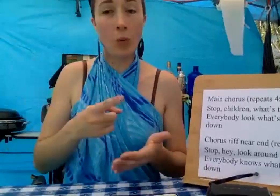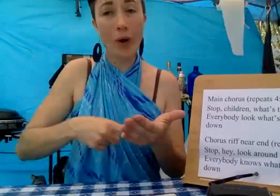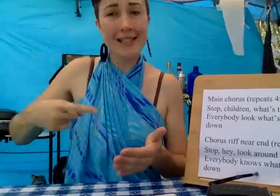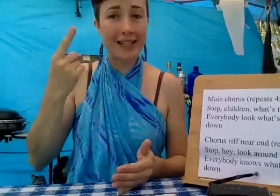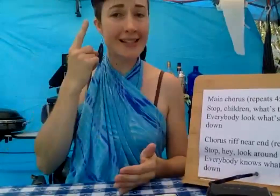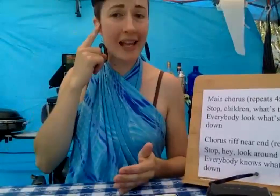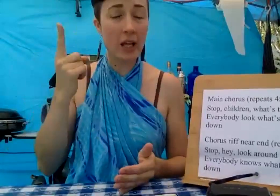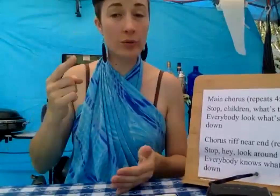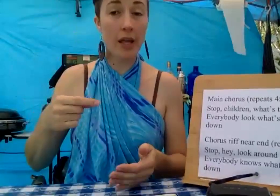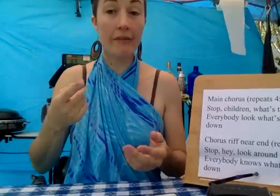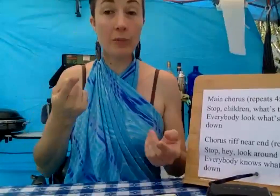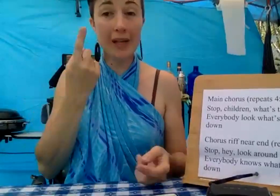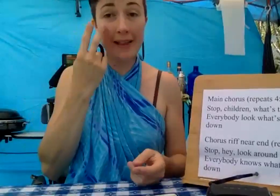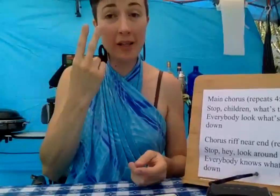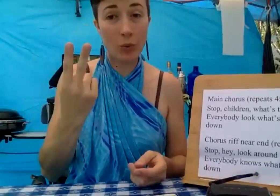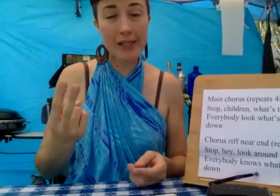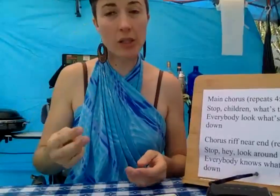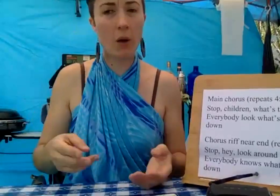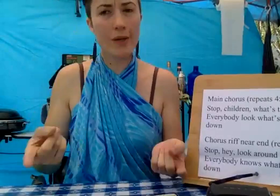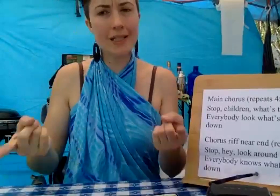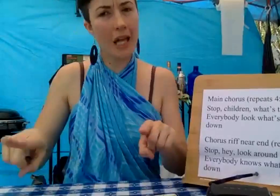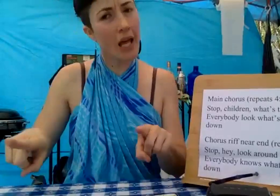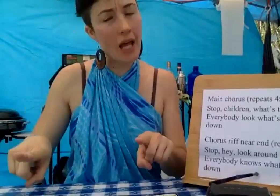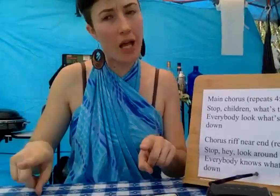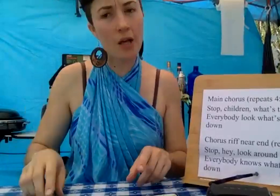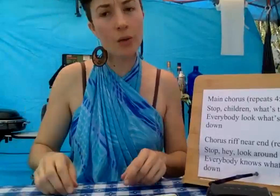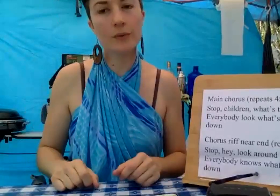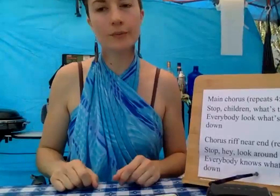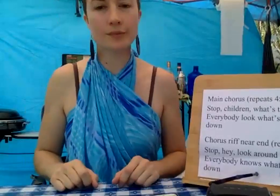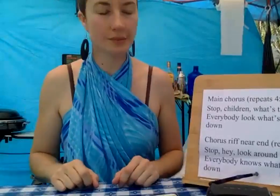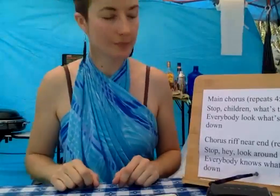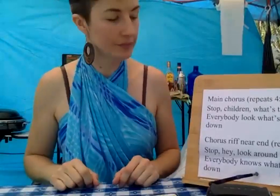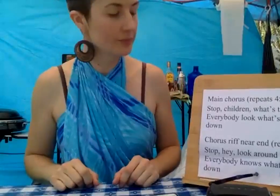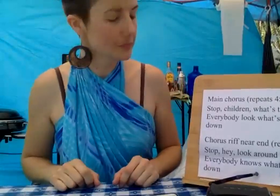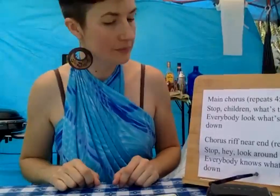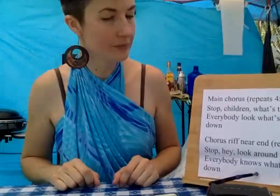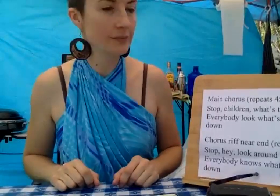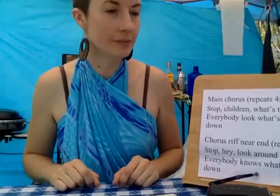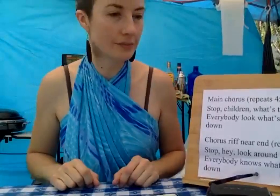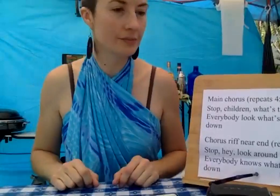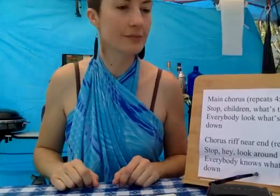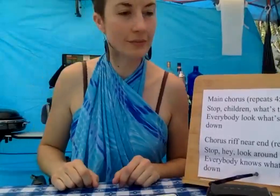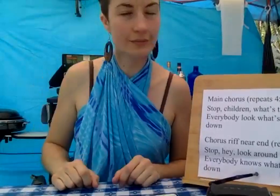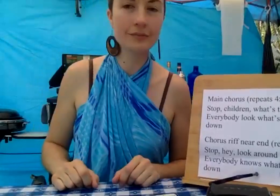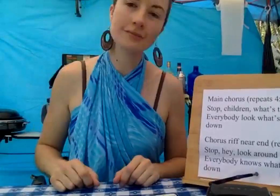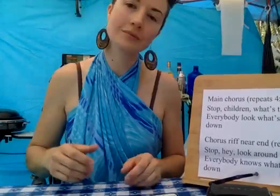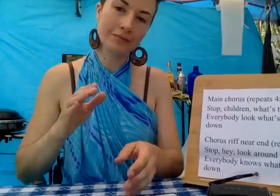what's that sound? Everybody look what's going down. Down, down, down, down,